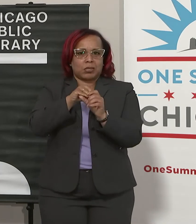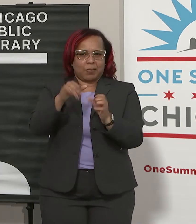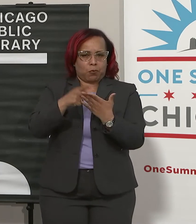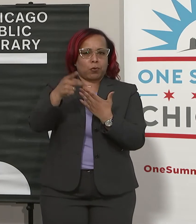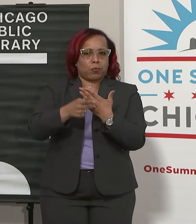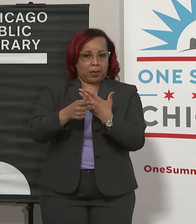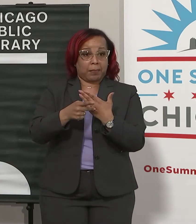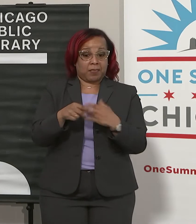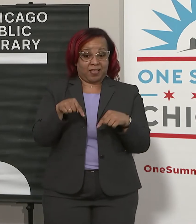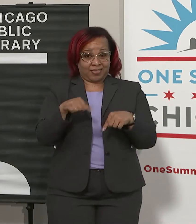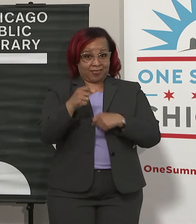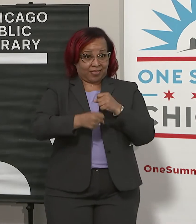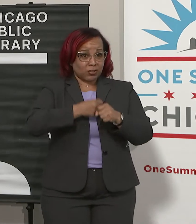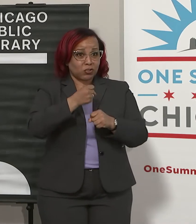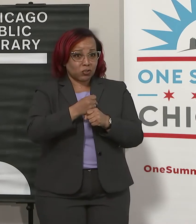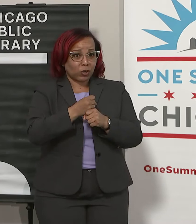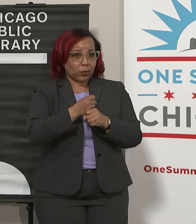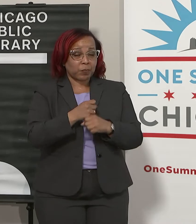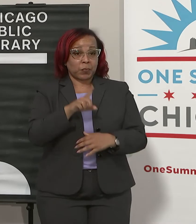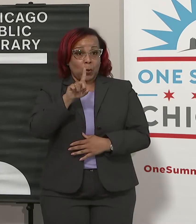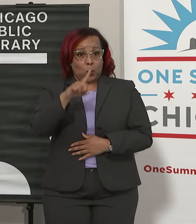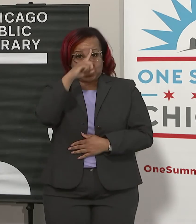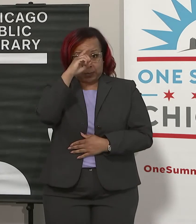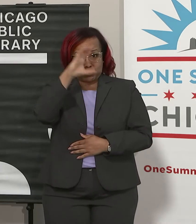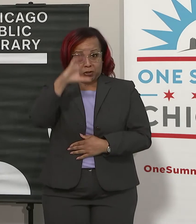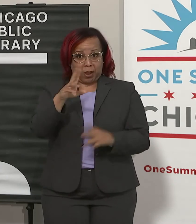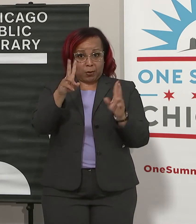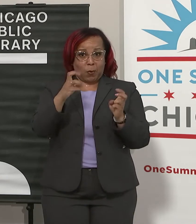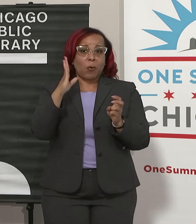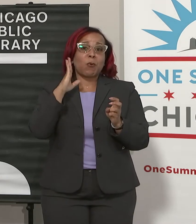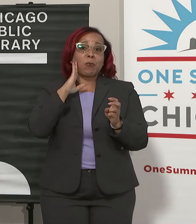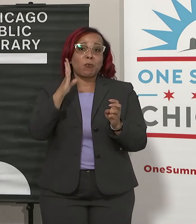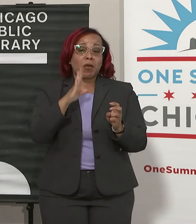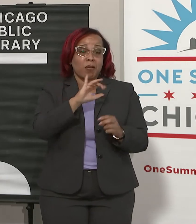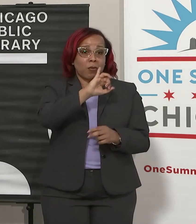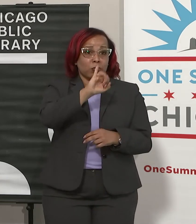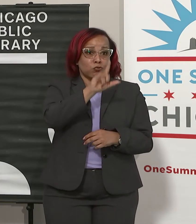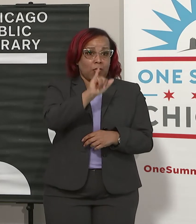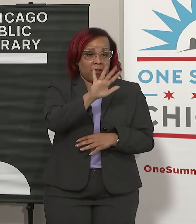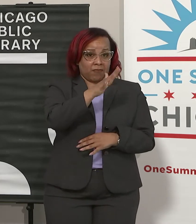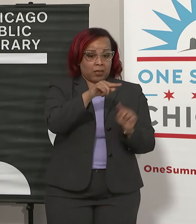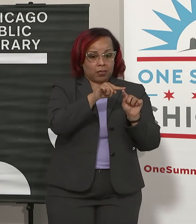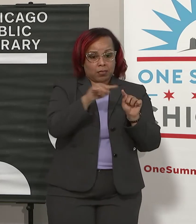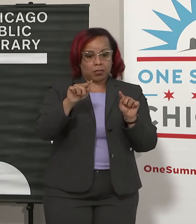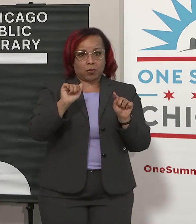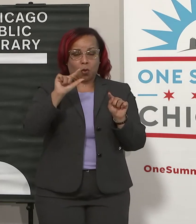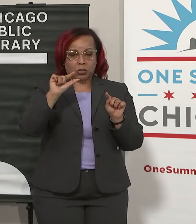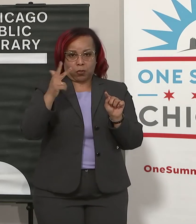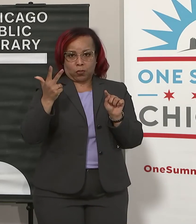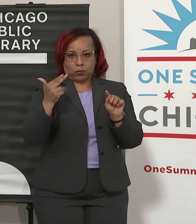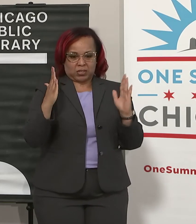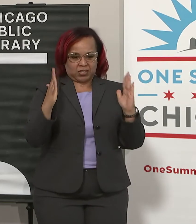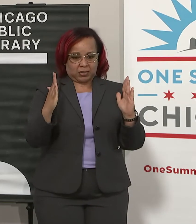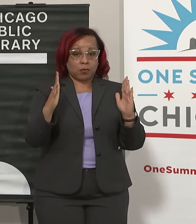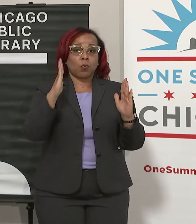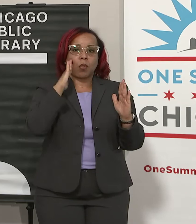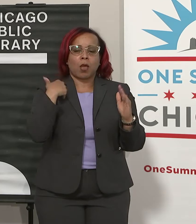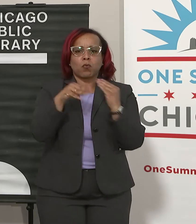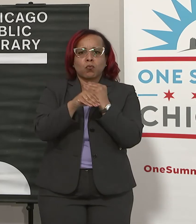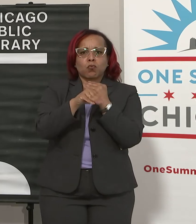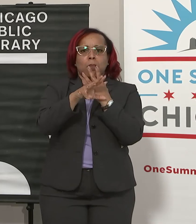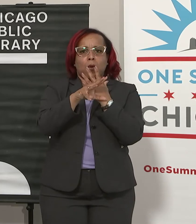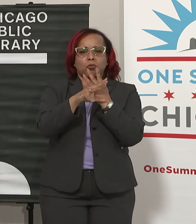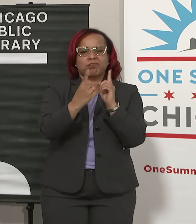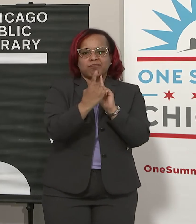program. This year, One Summer Chicago will run from July 5th to August 13th and will include remote and